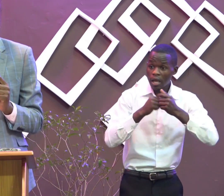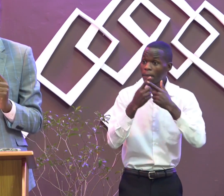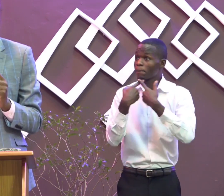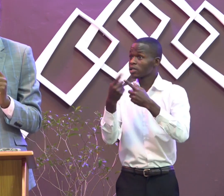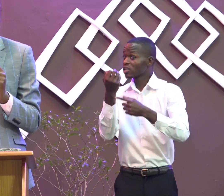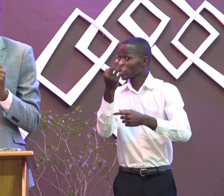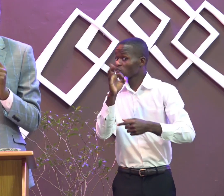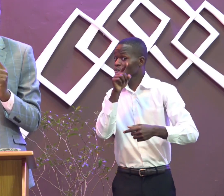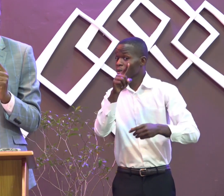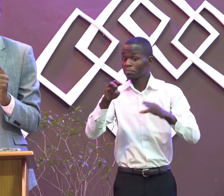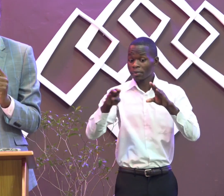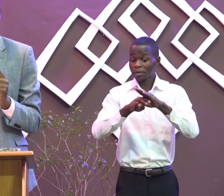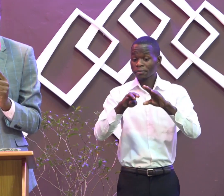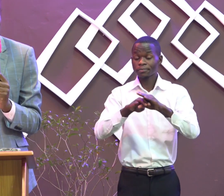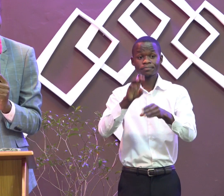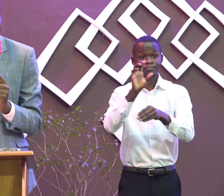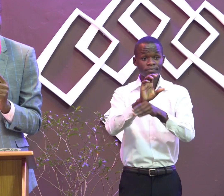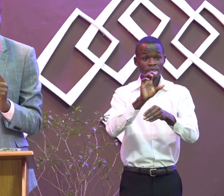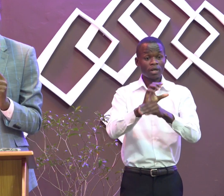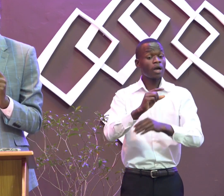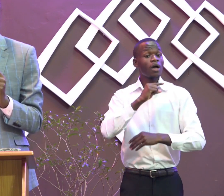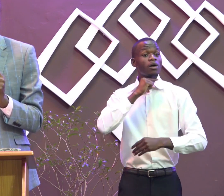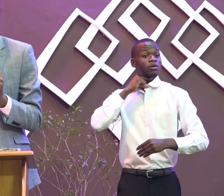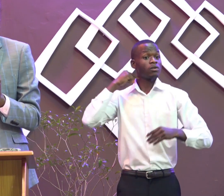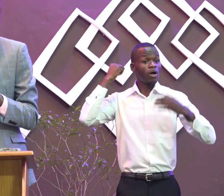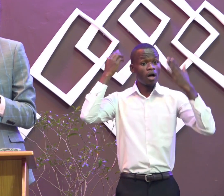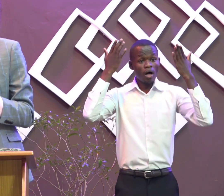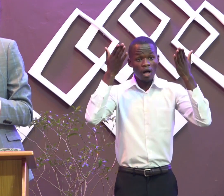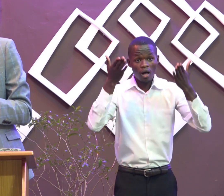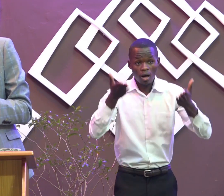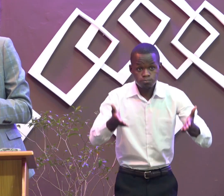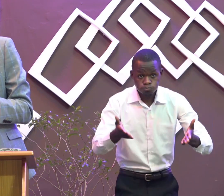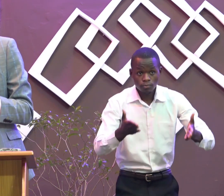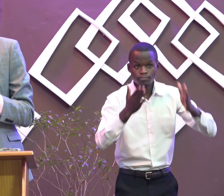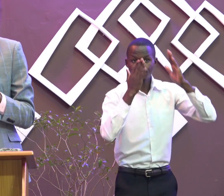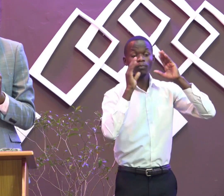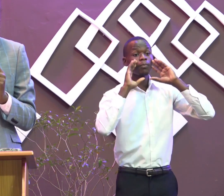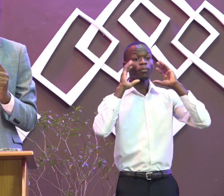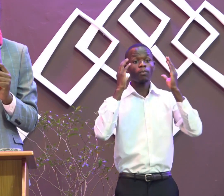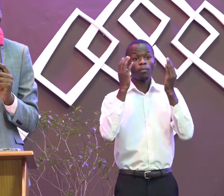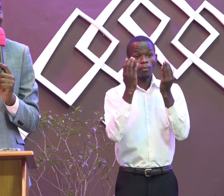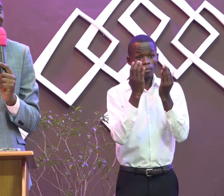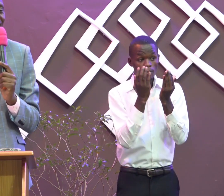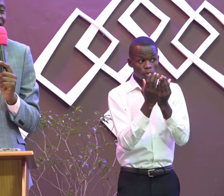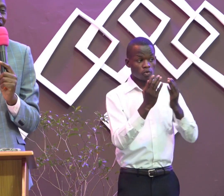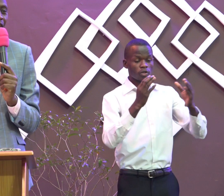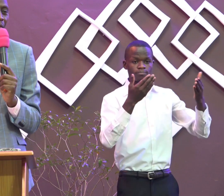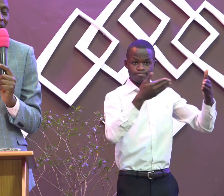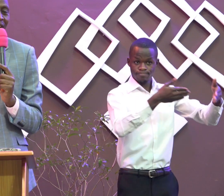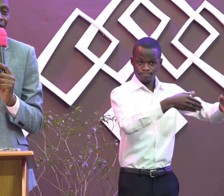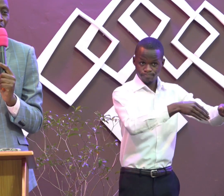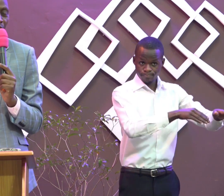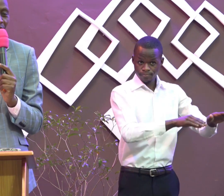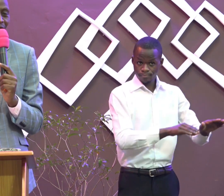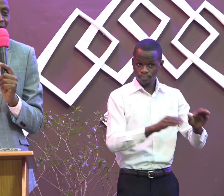wa kyaki eno omusumba waali omu yawummudde Musa naye Joshua waali